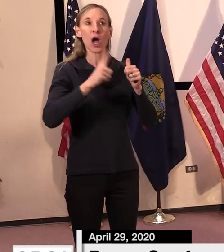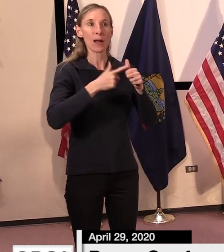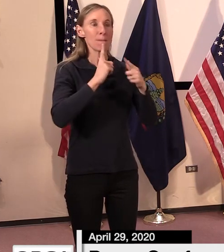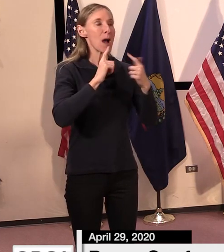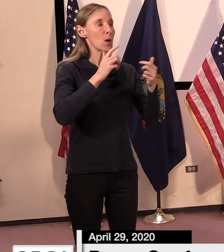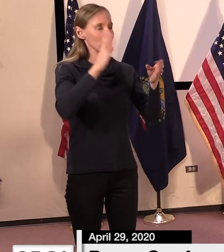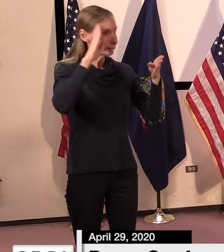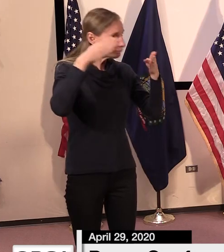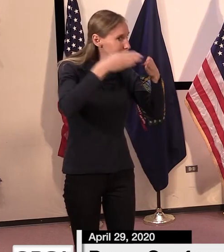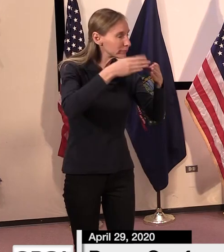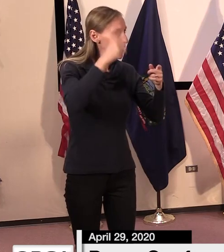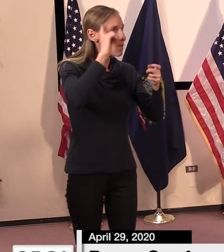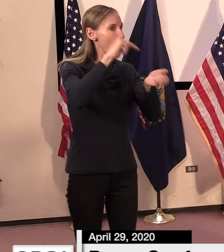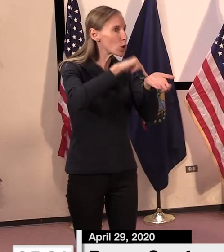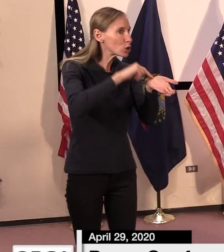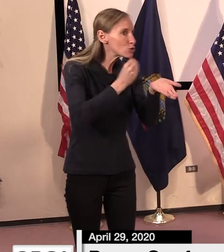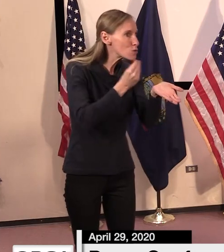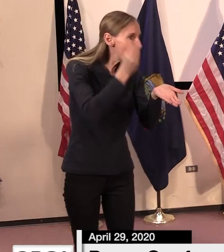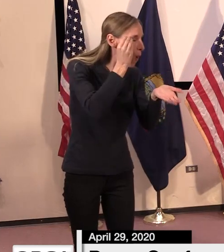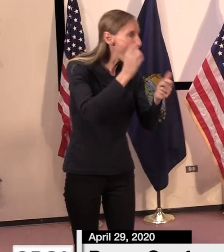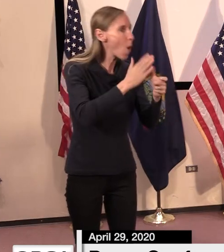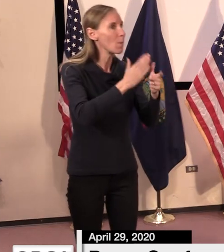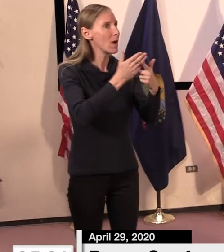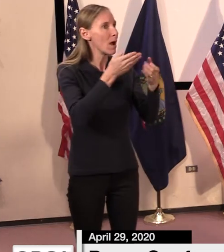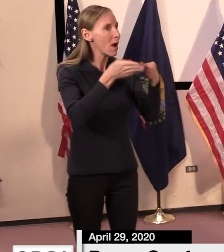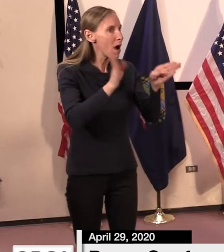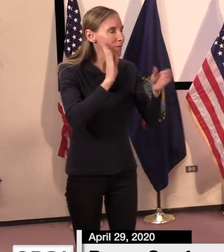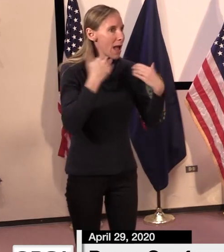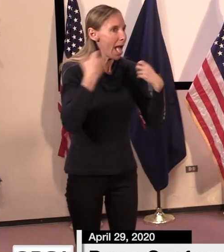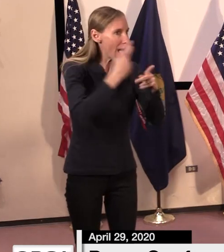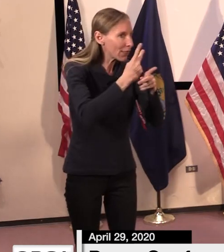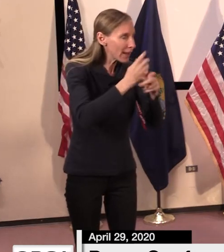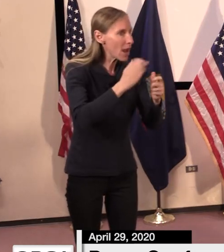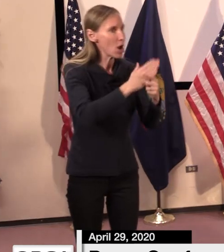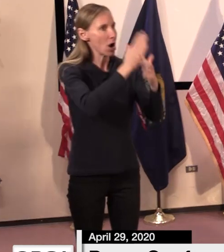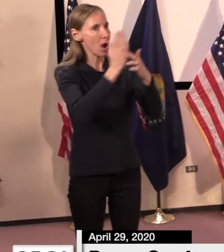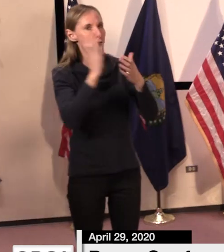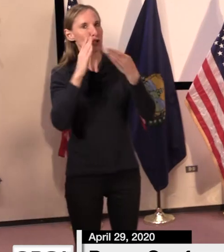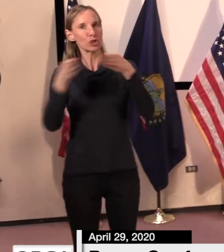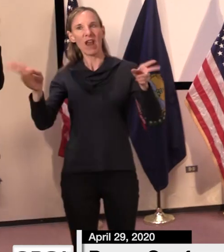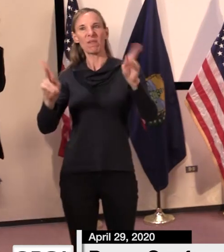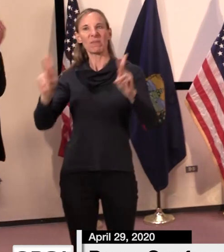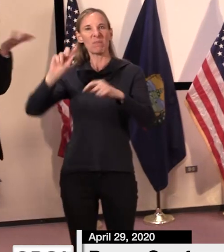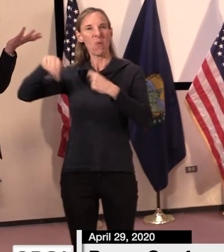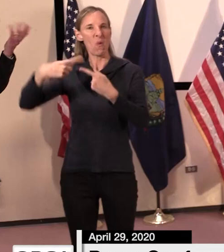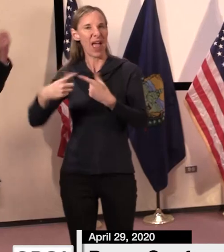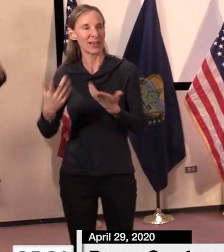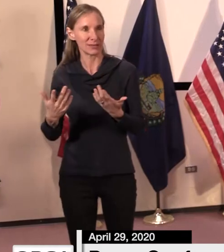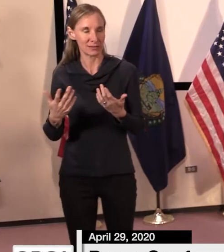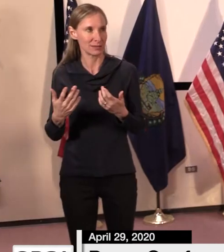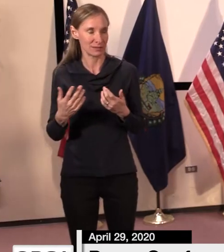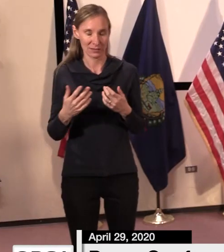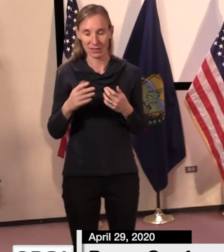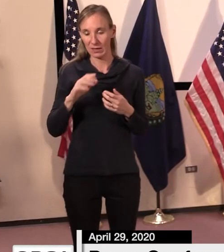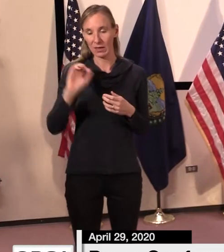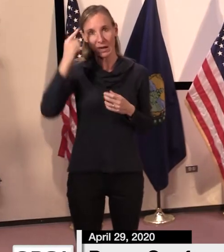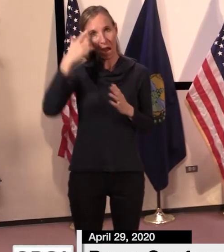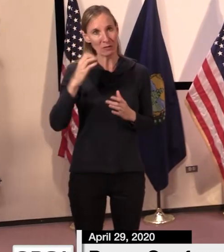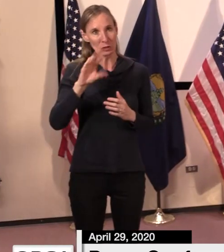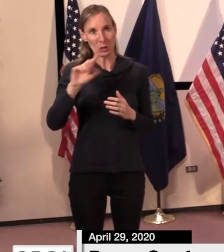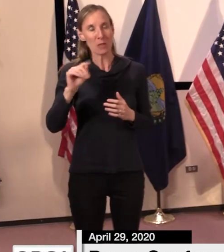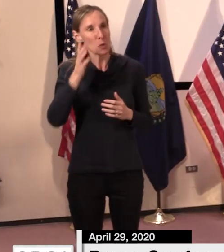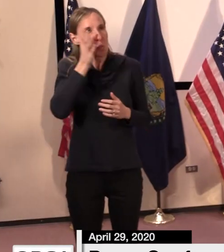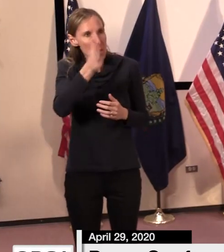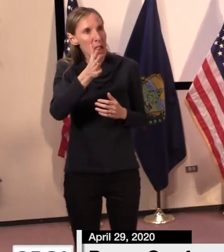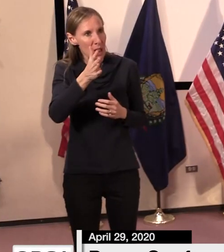phasing in this expanded testing approach. I think the general population is going to be included in some capacity, but I'll